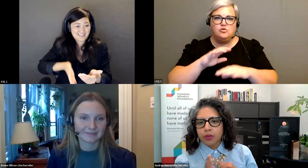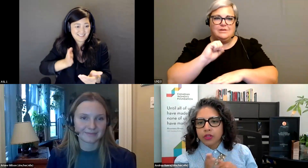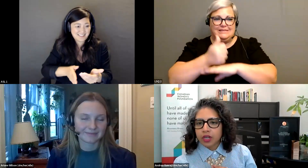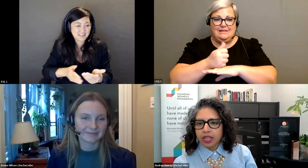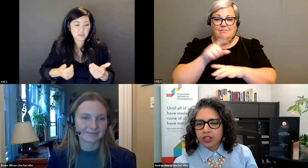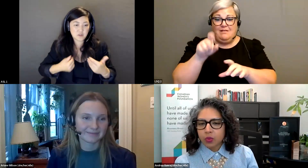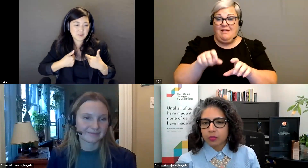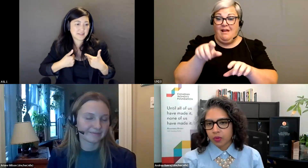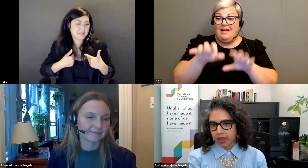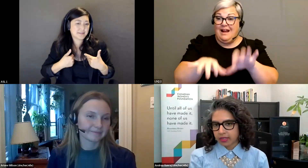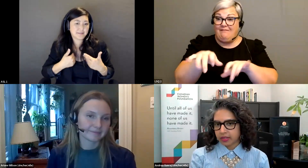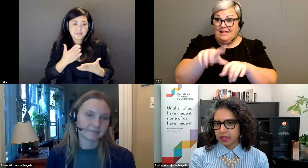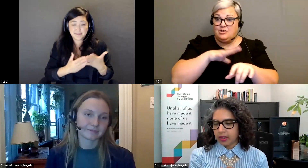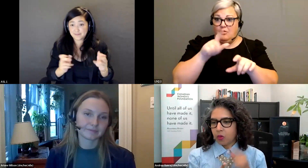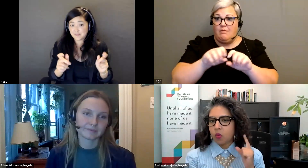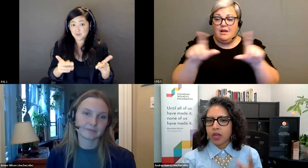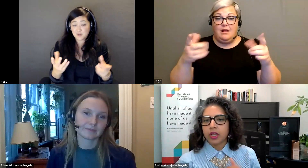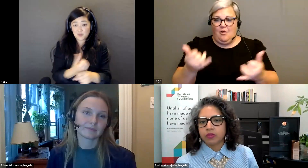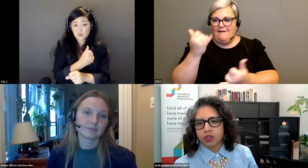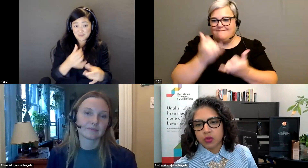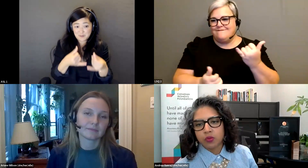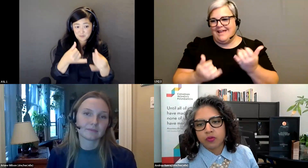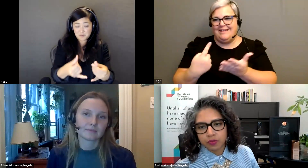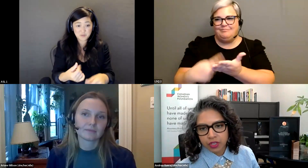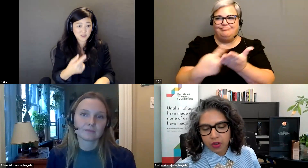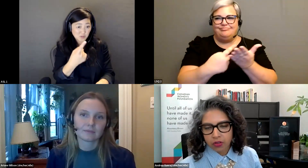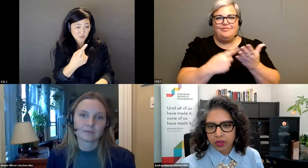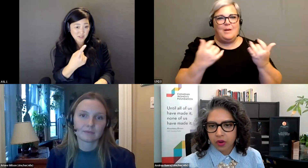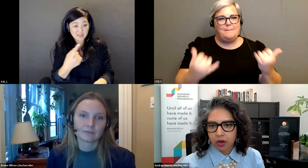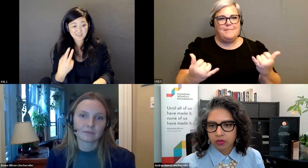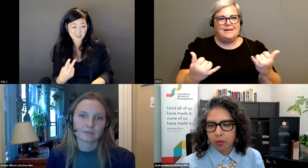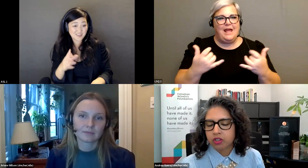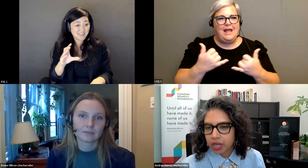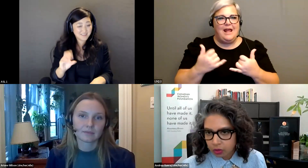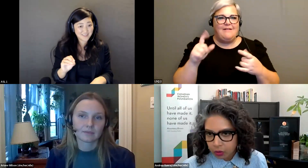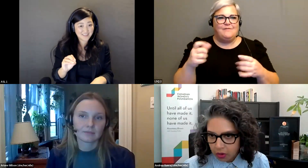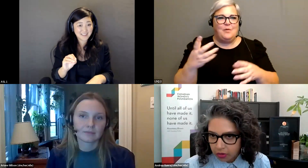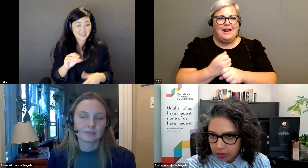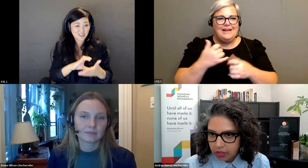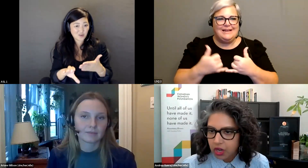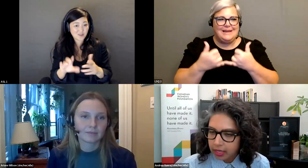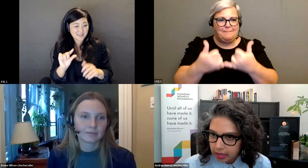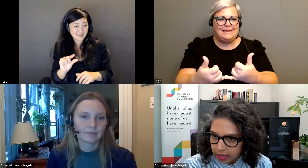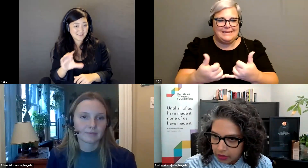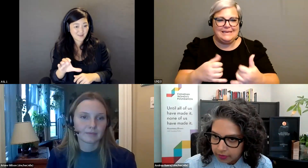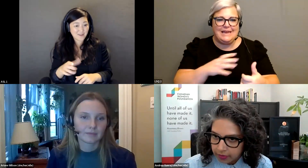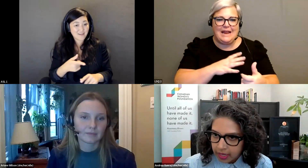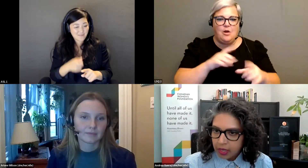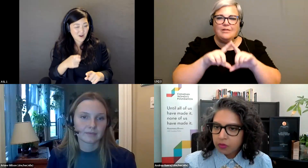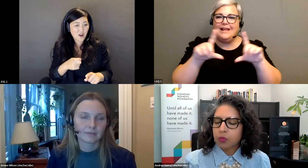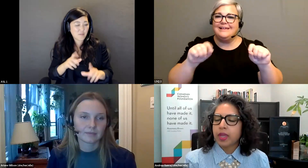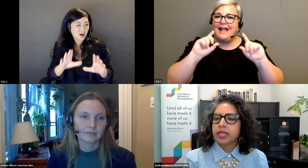some opportunities to win prizes. One of two $50 gift cards from our generous partner, Giant